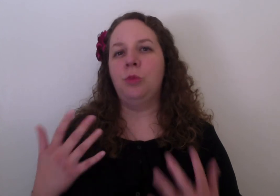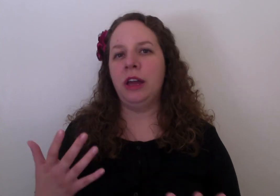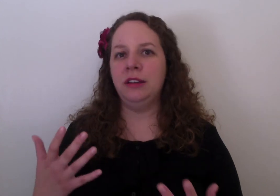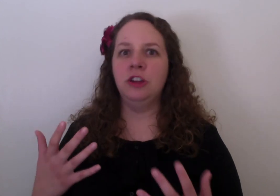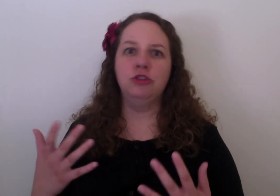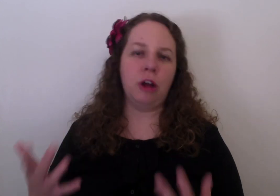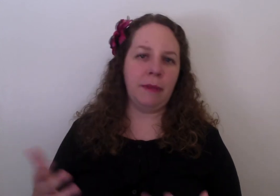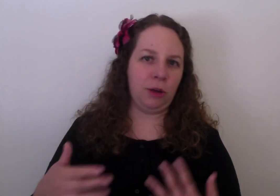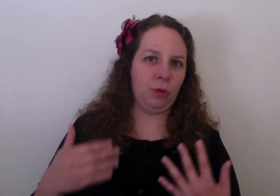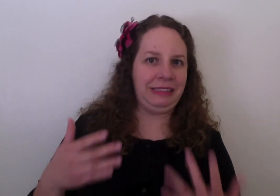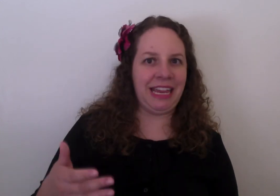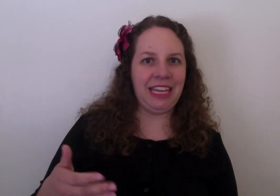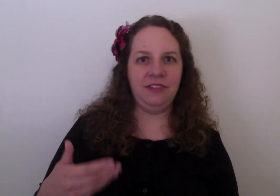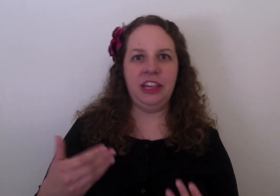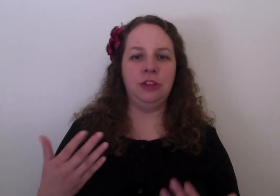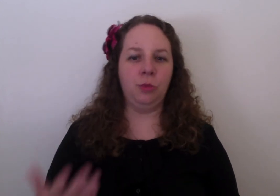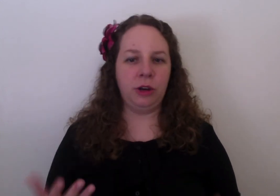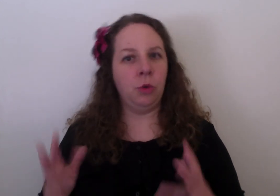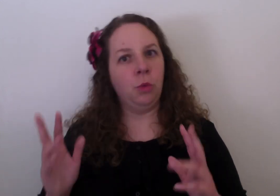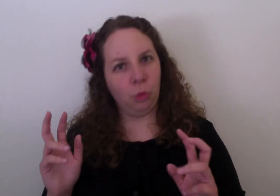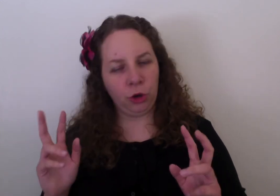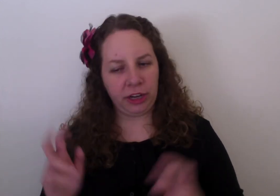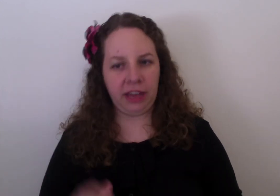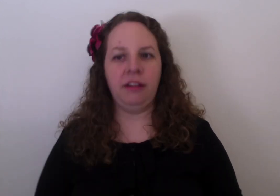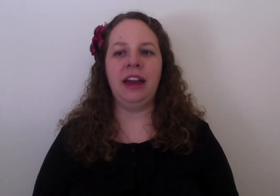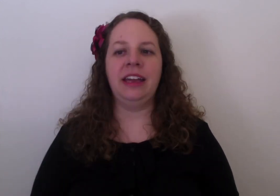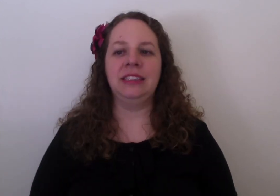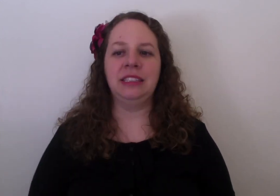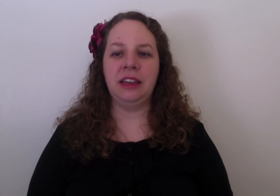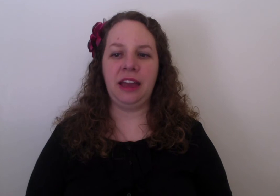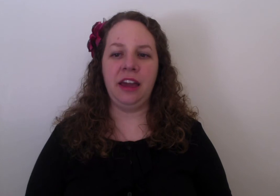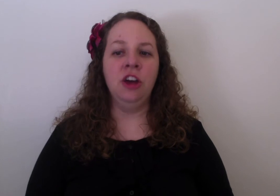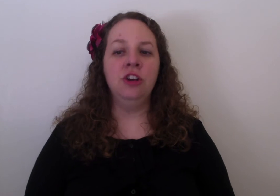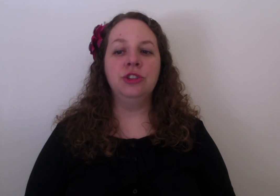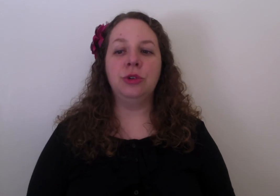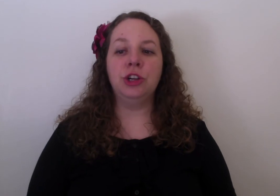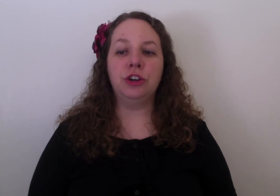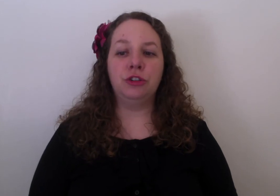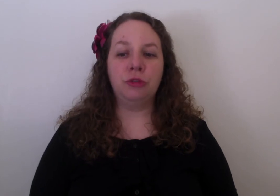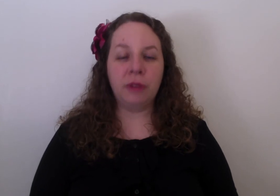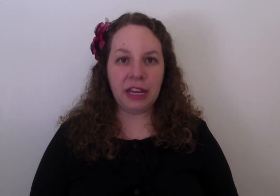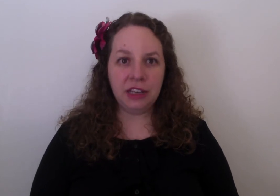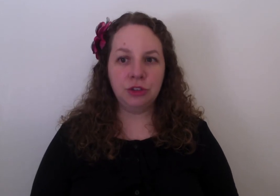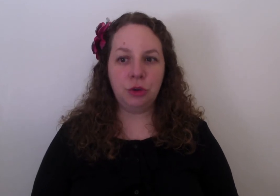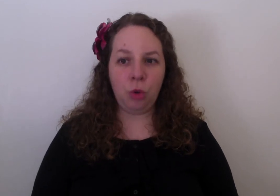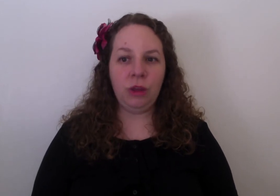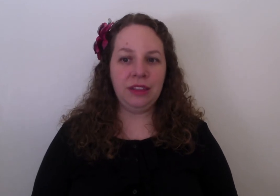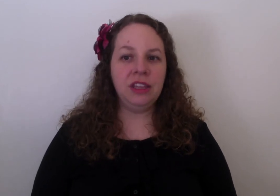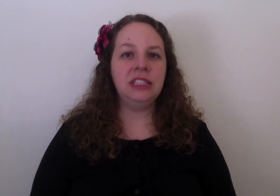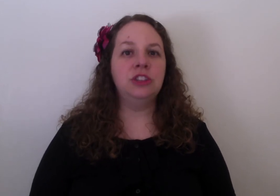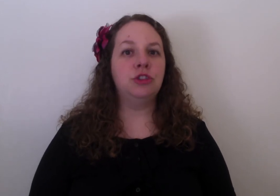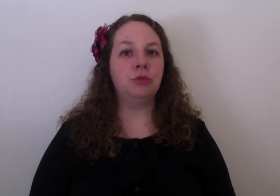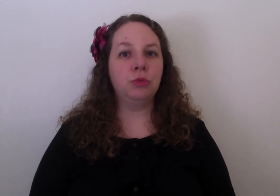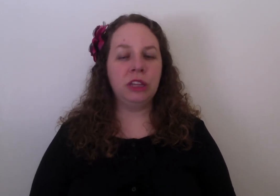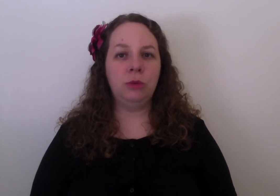one drawback, one negative thing, the one warning against it, okay? So your greatest goal in this is to really work